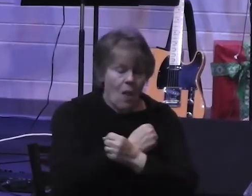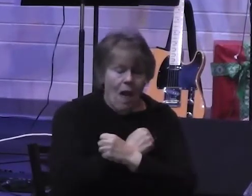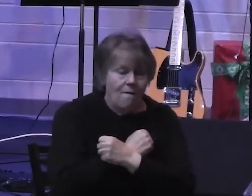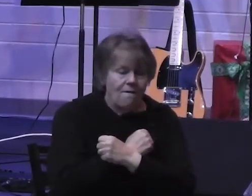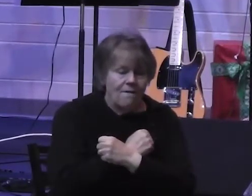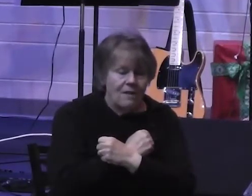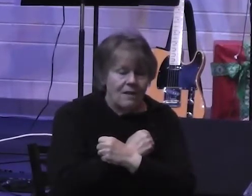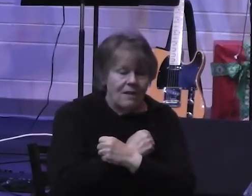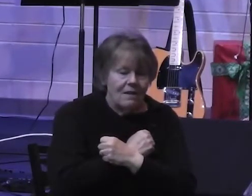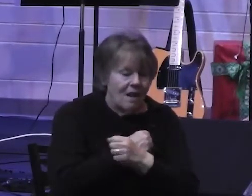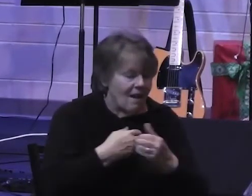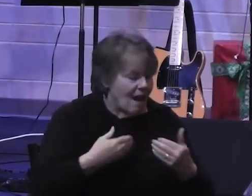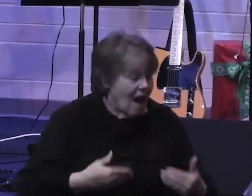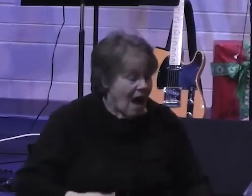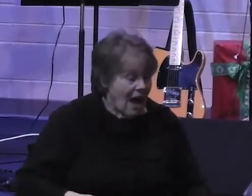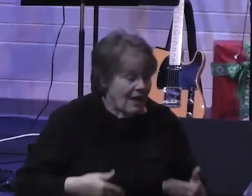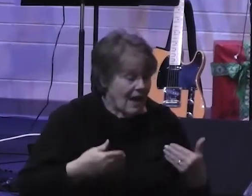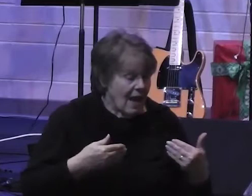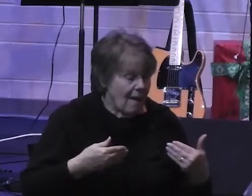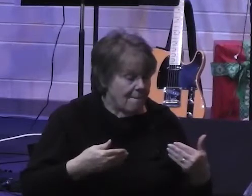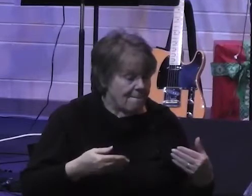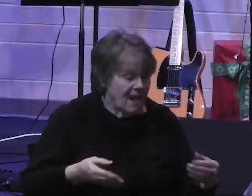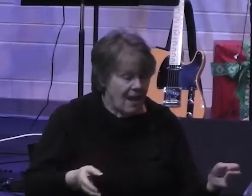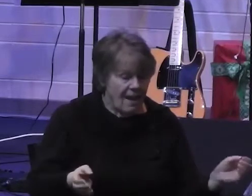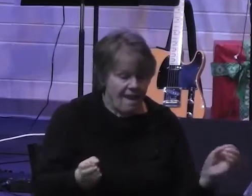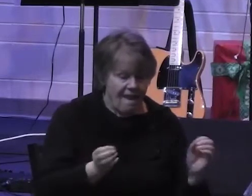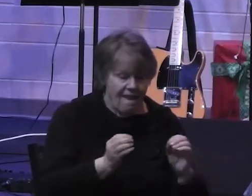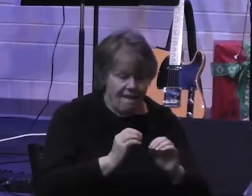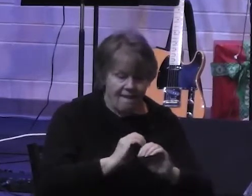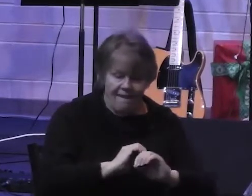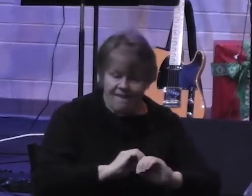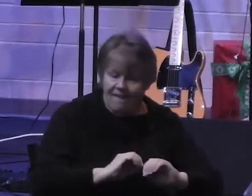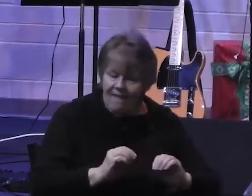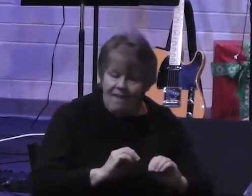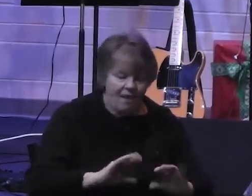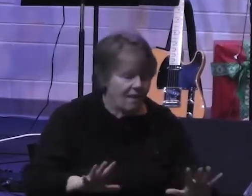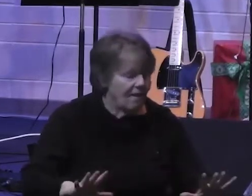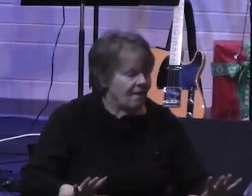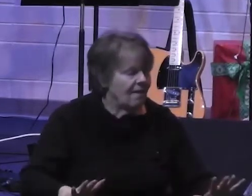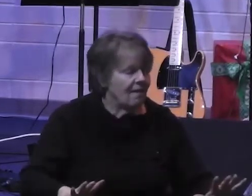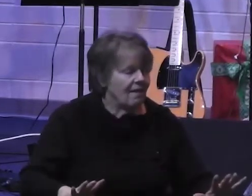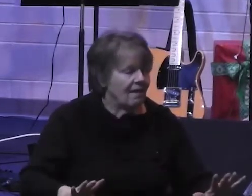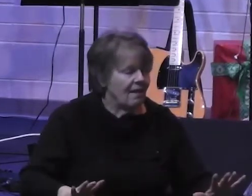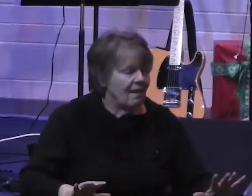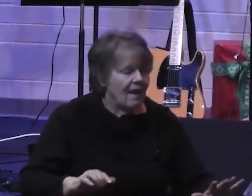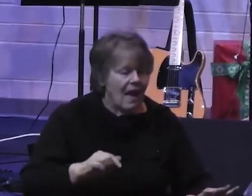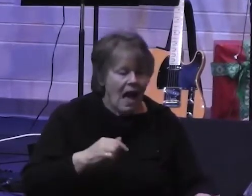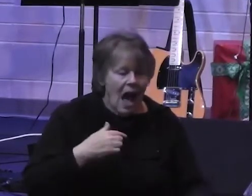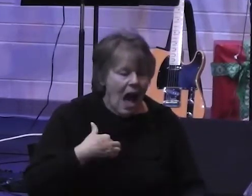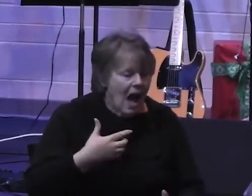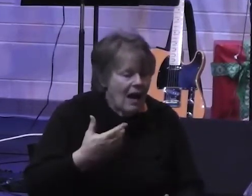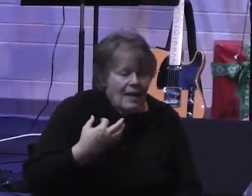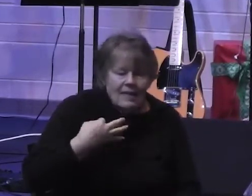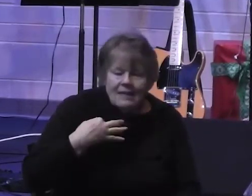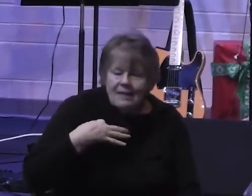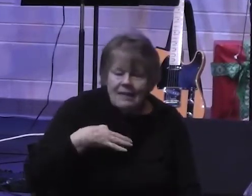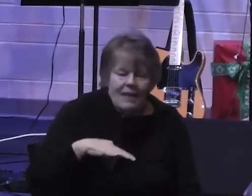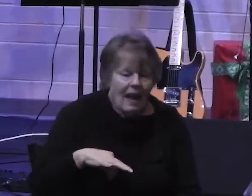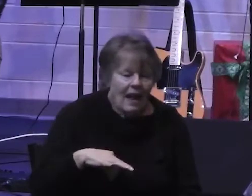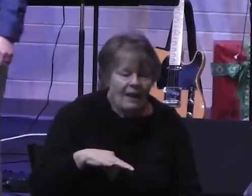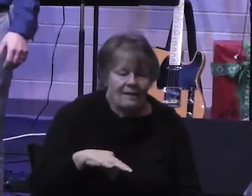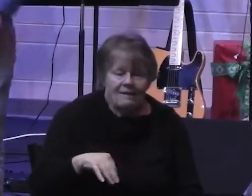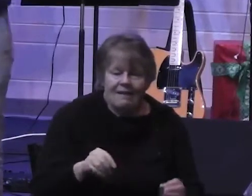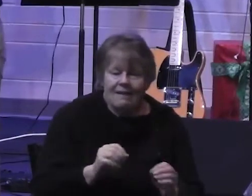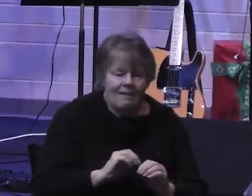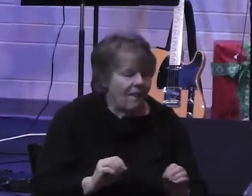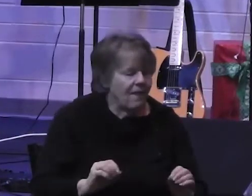I am nothing. I gain nothing. Paul said,